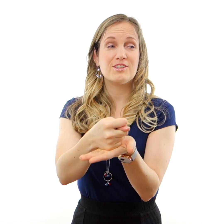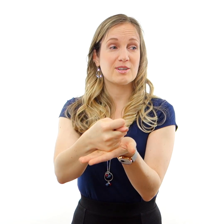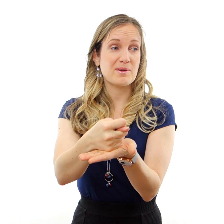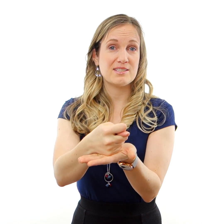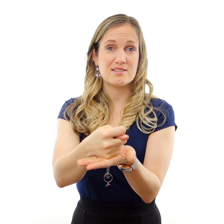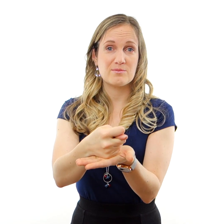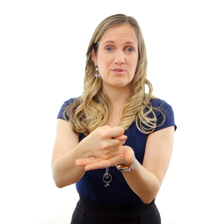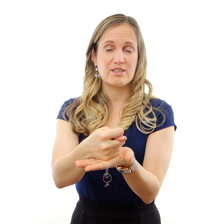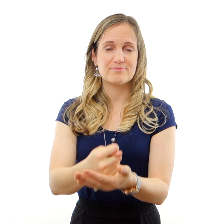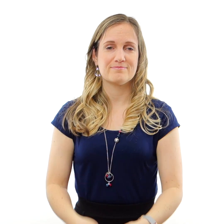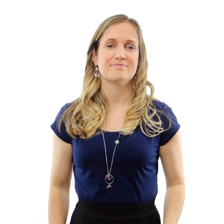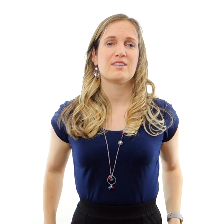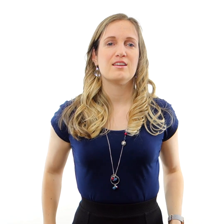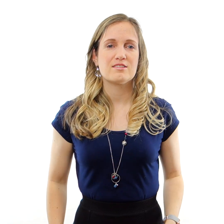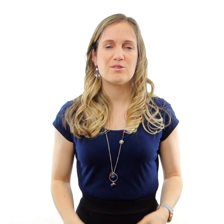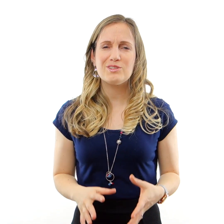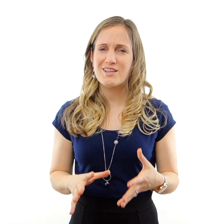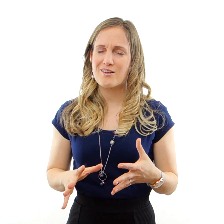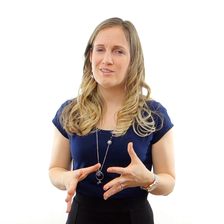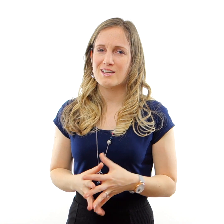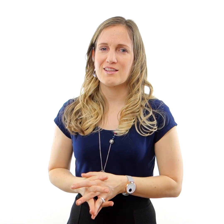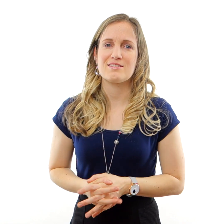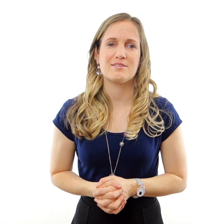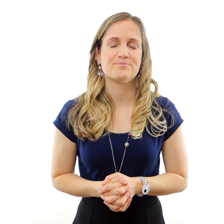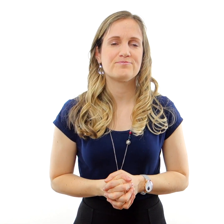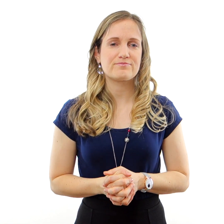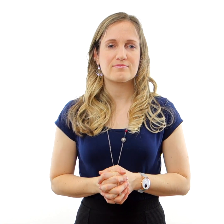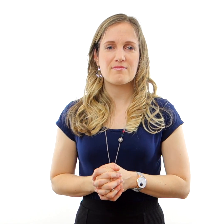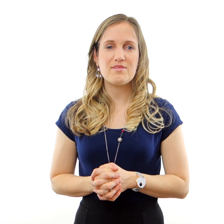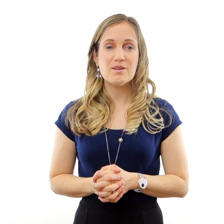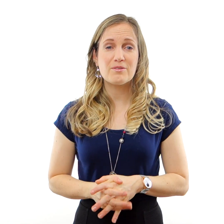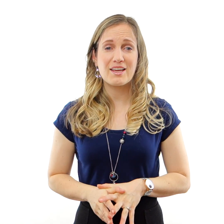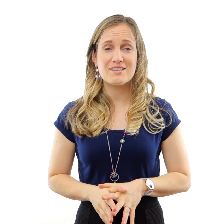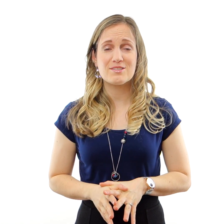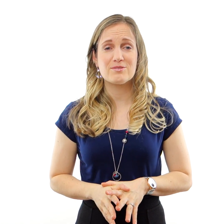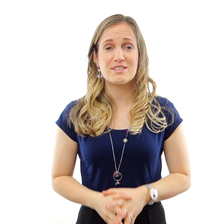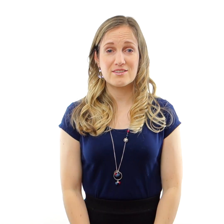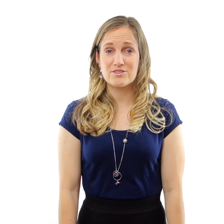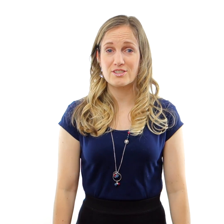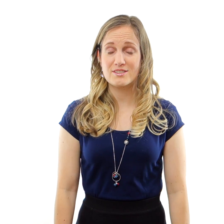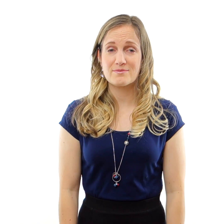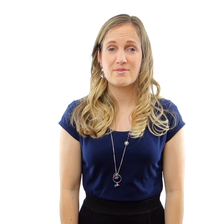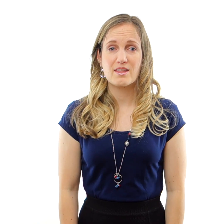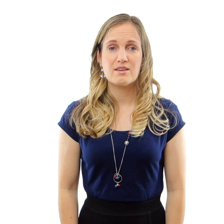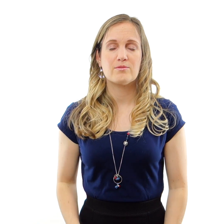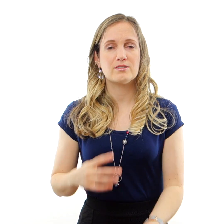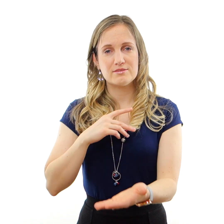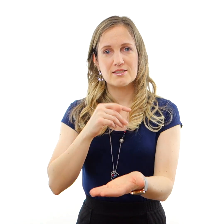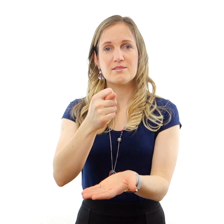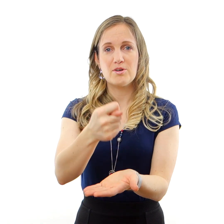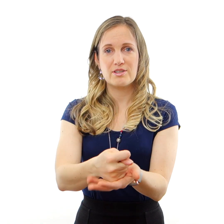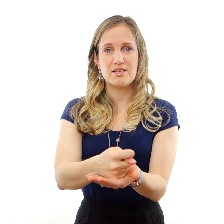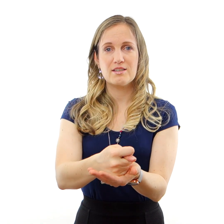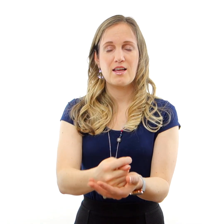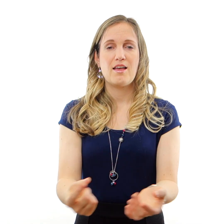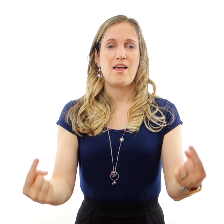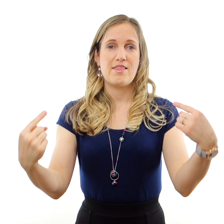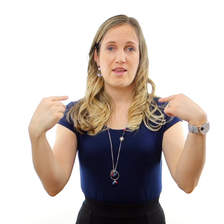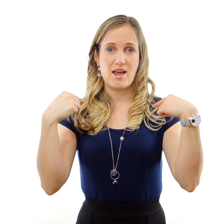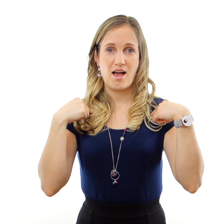my testimony. So I really like that sign. Okay, so second verse. Well, testimony, and then